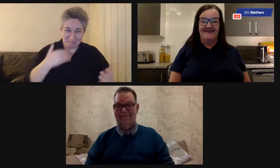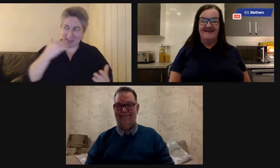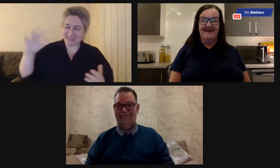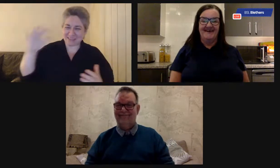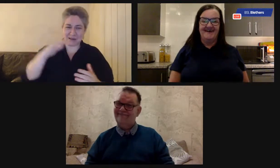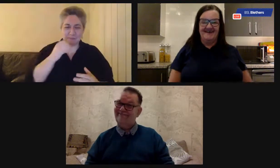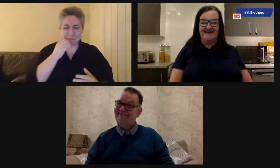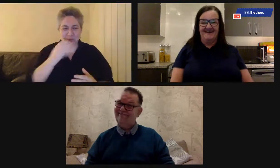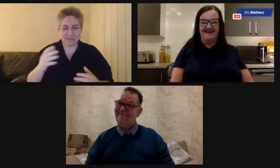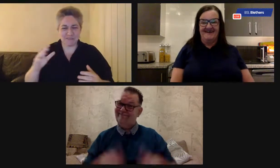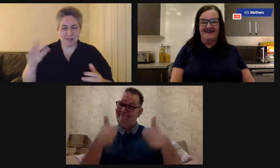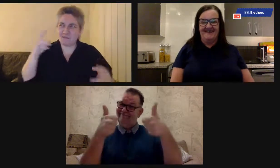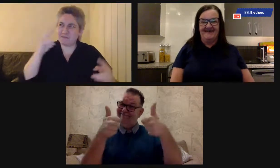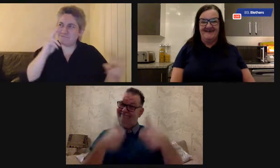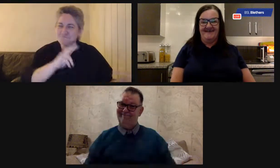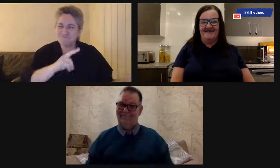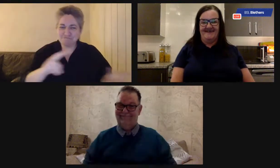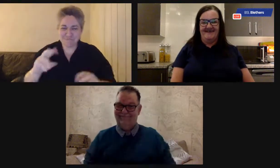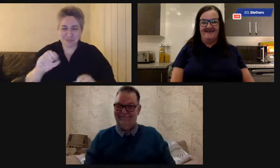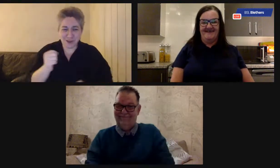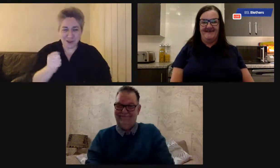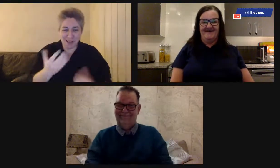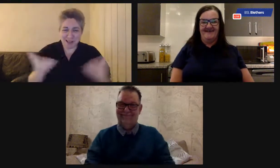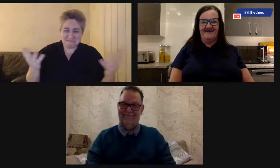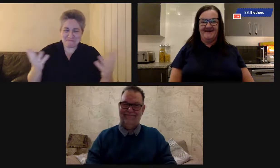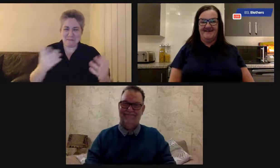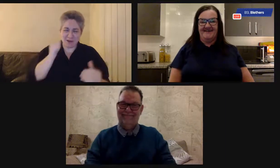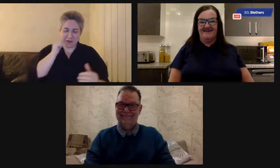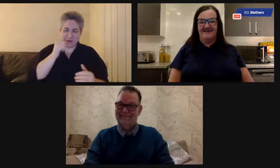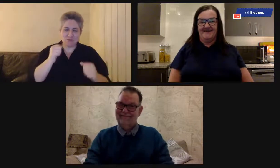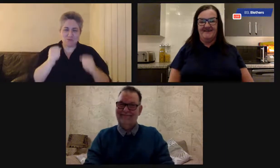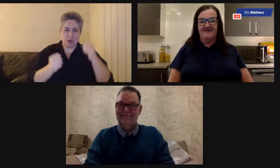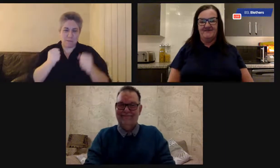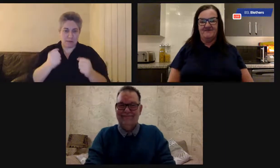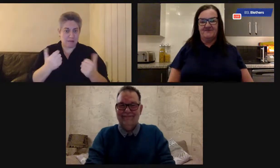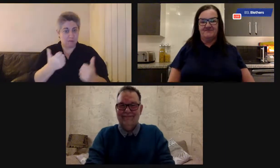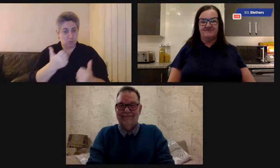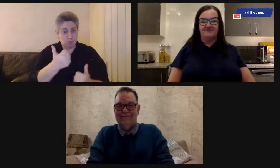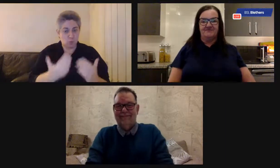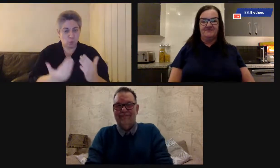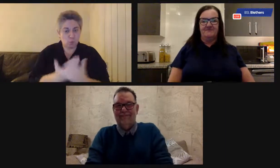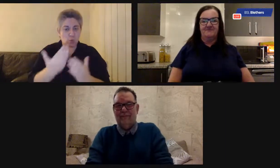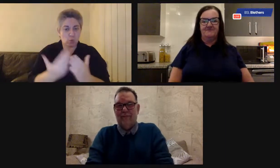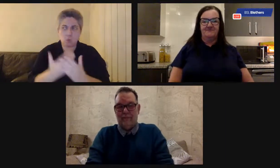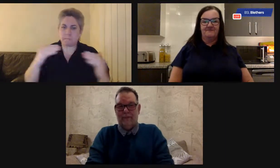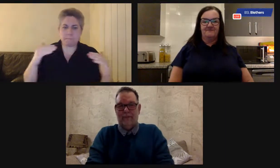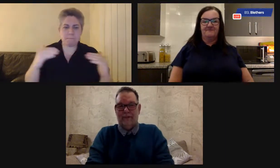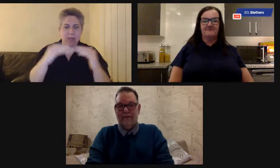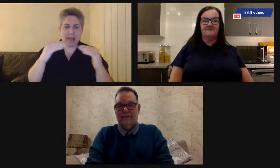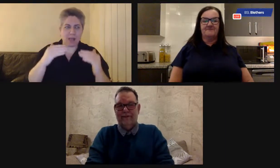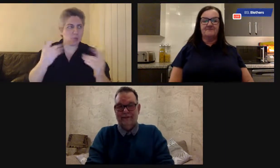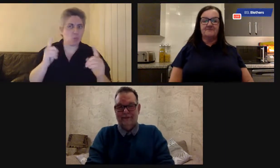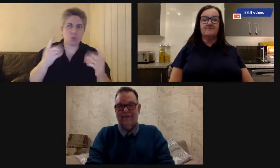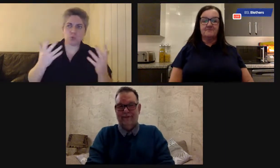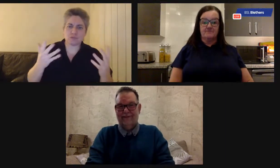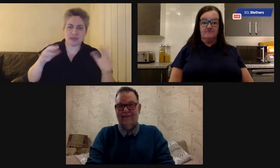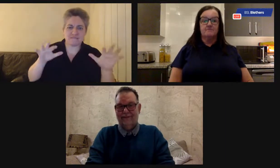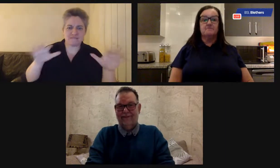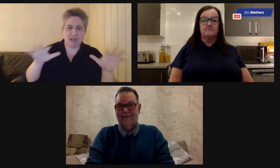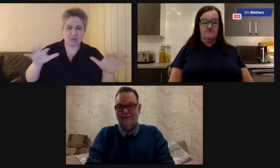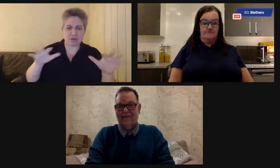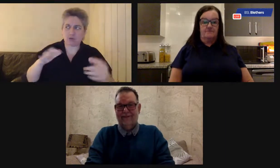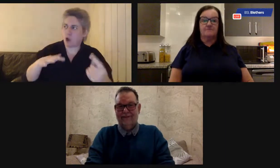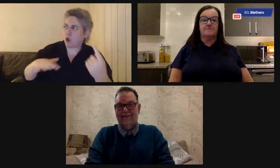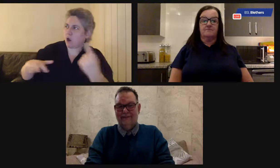we've had COVID, I'm sure there'll be a lot of people that be interested in the rambling, and I'm sure there'll be a lot of people from the other nations that would love to look at